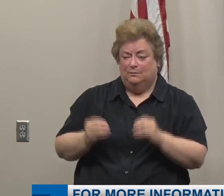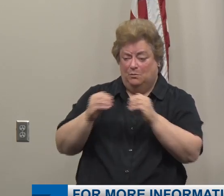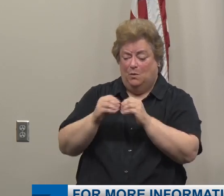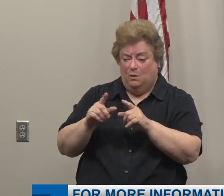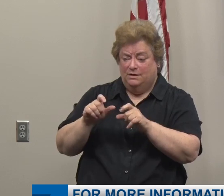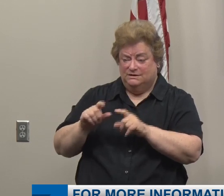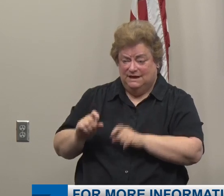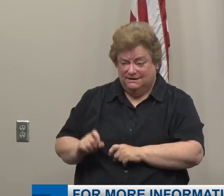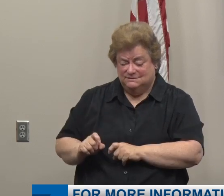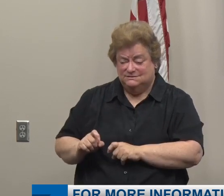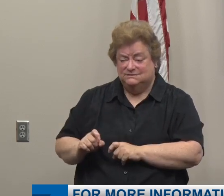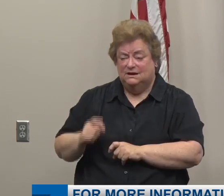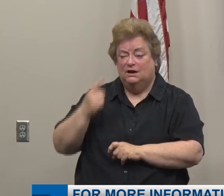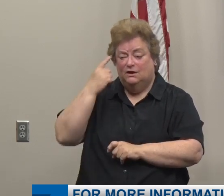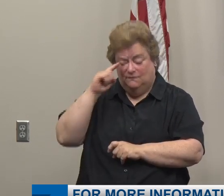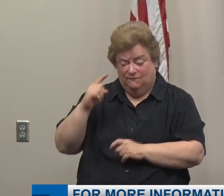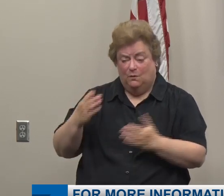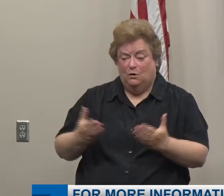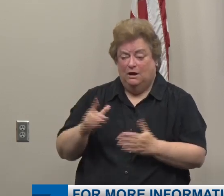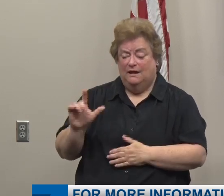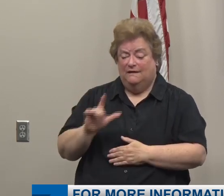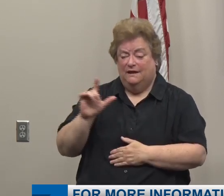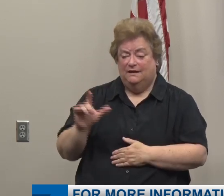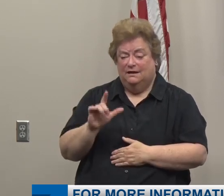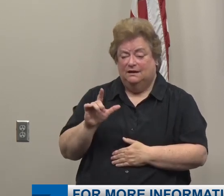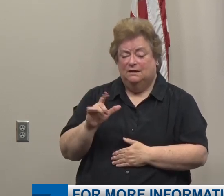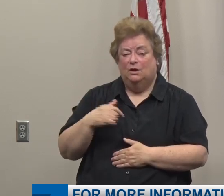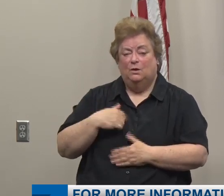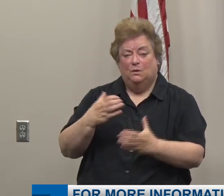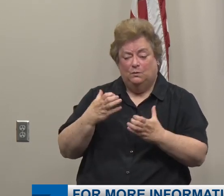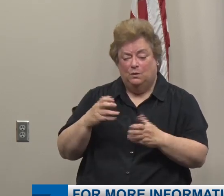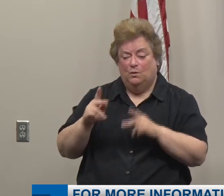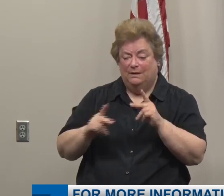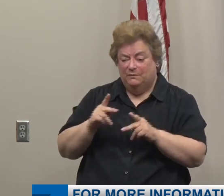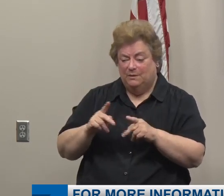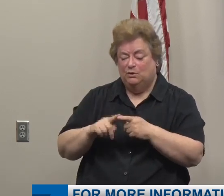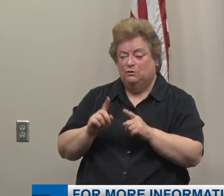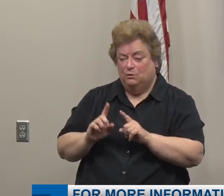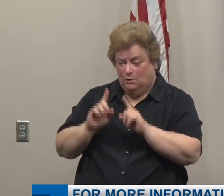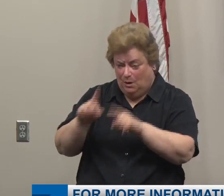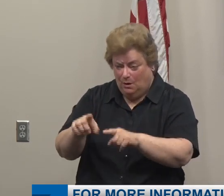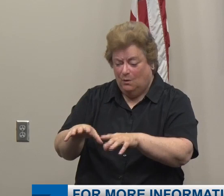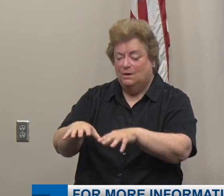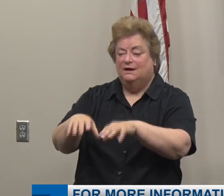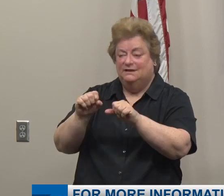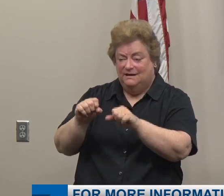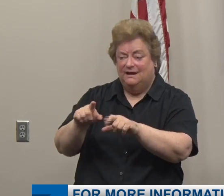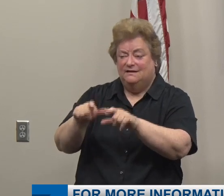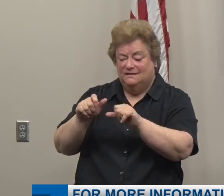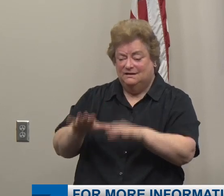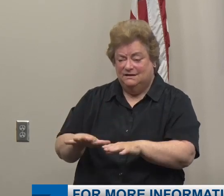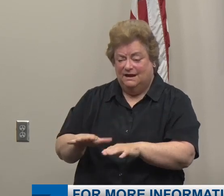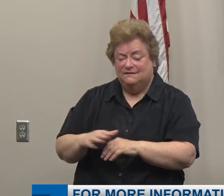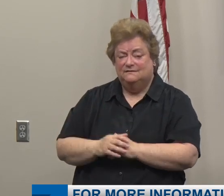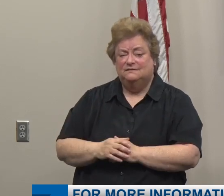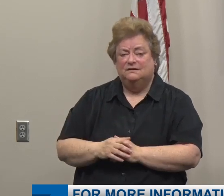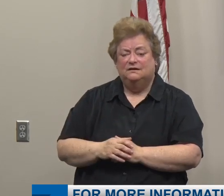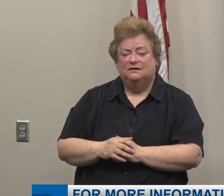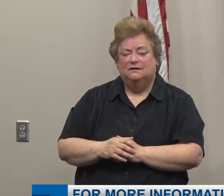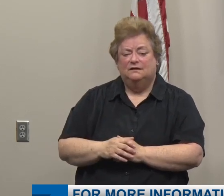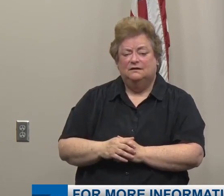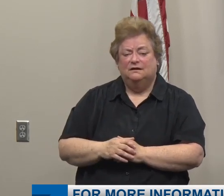for Lincoln you and we really want people to get in and get testing and we are looking